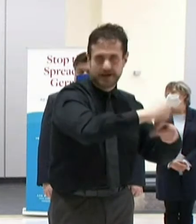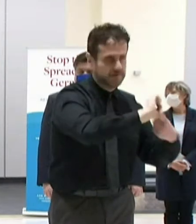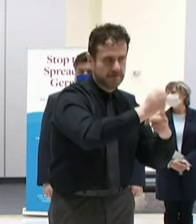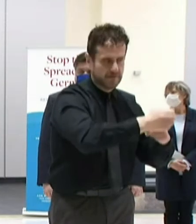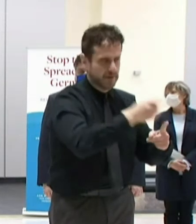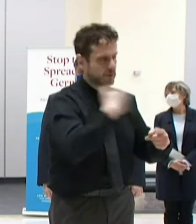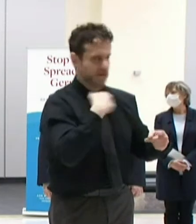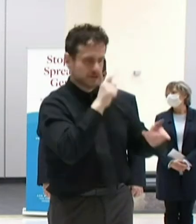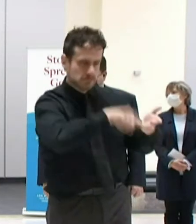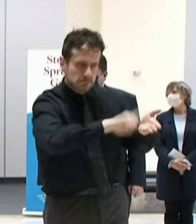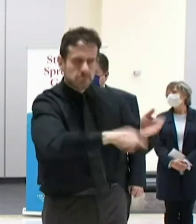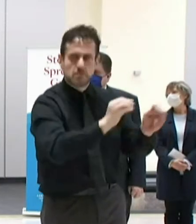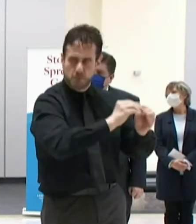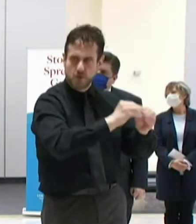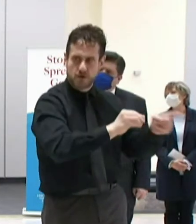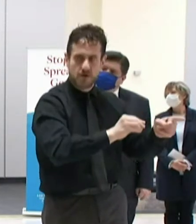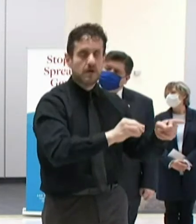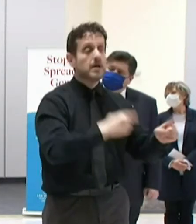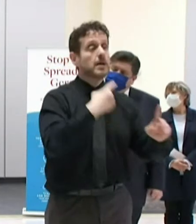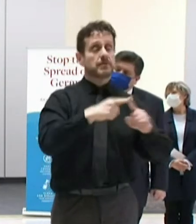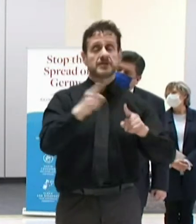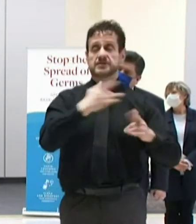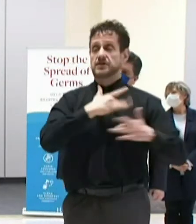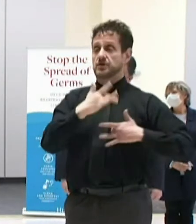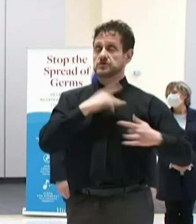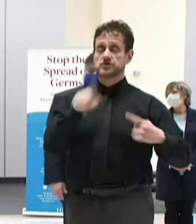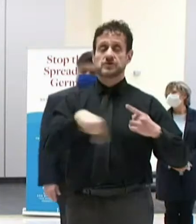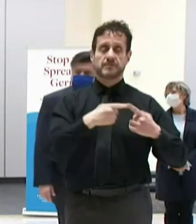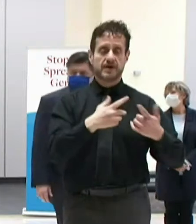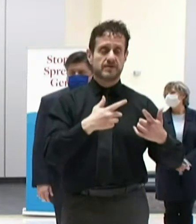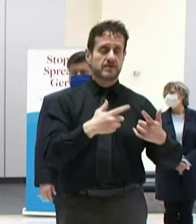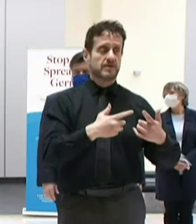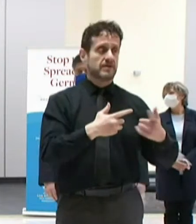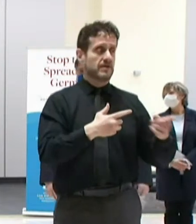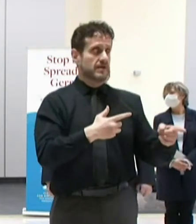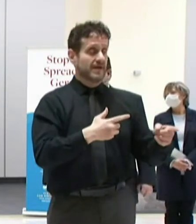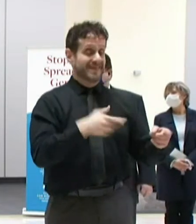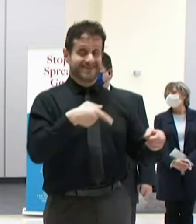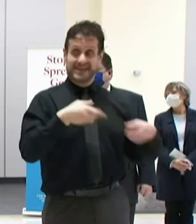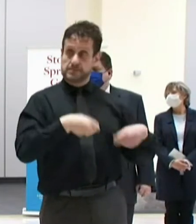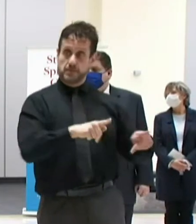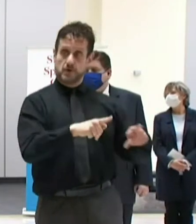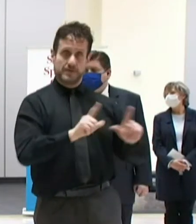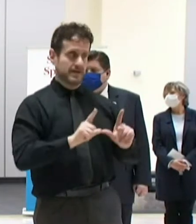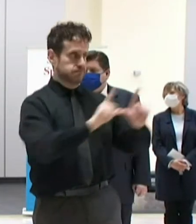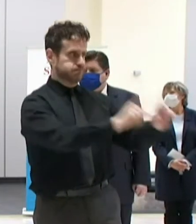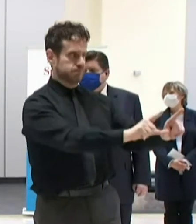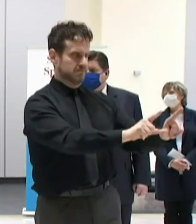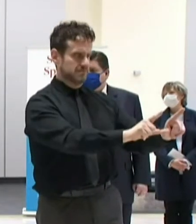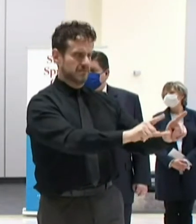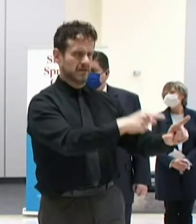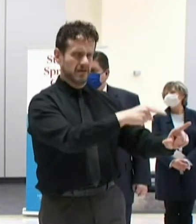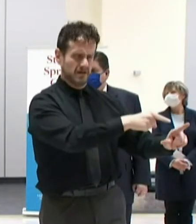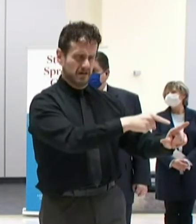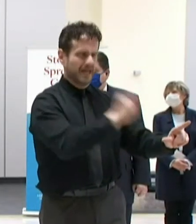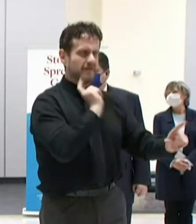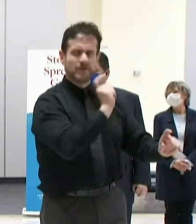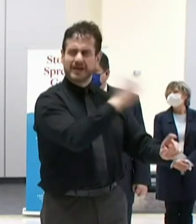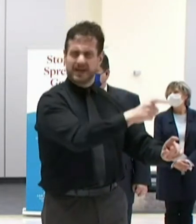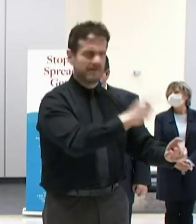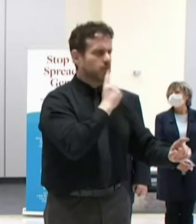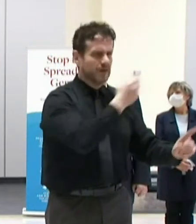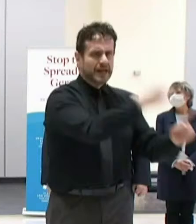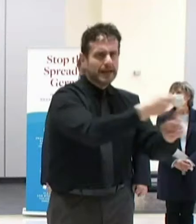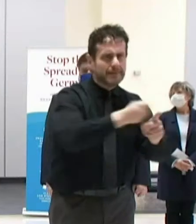do, about the cumulative impact of this particular permit and others that are in the